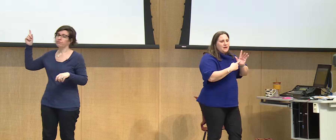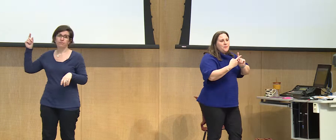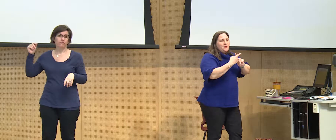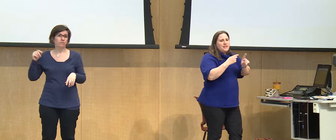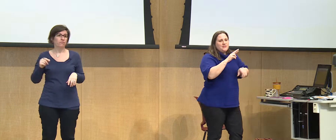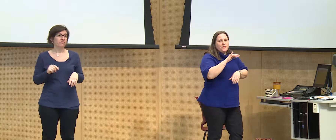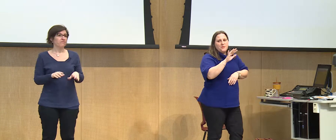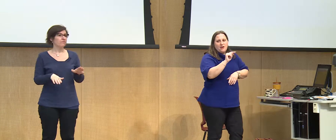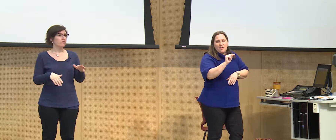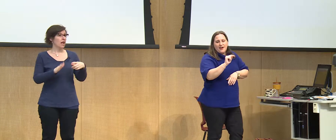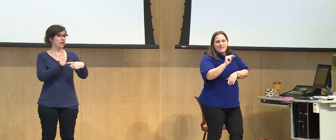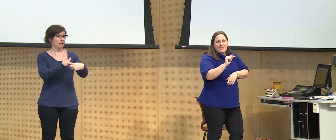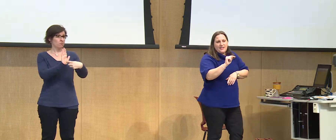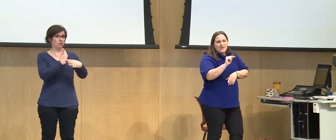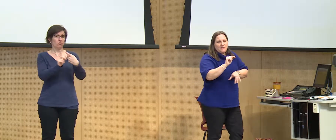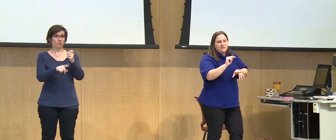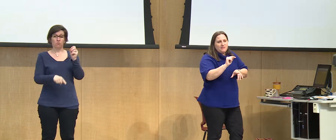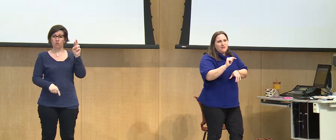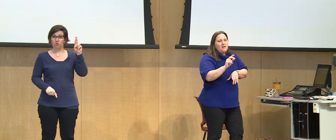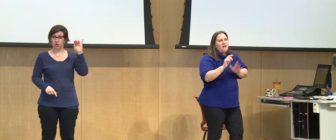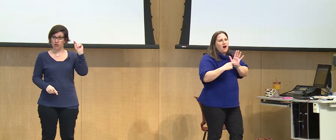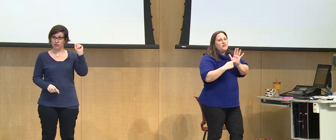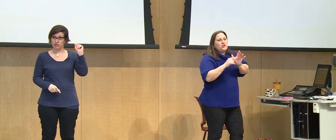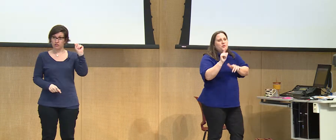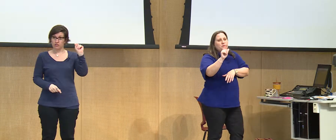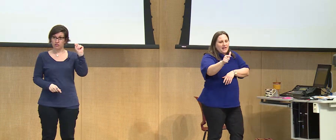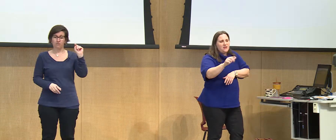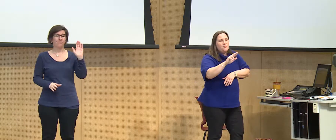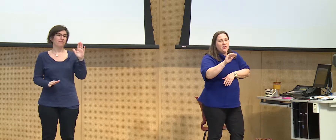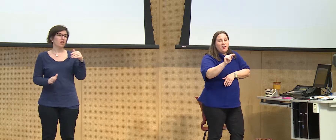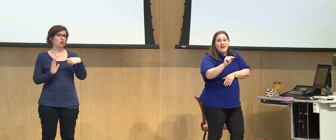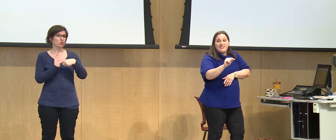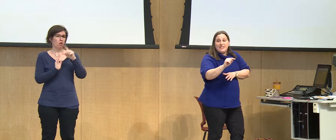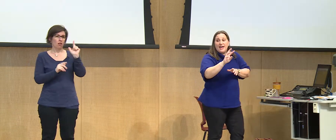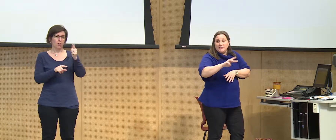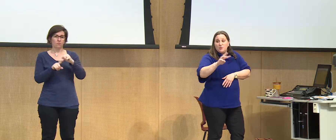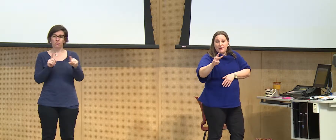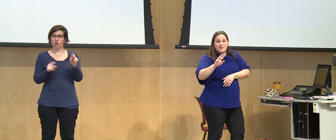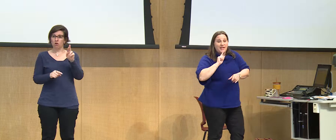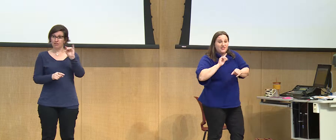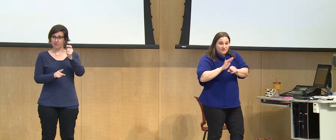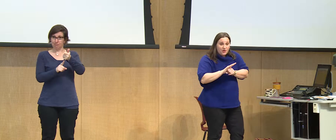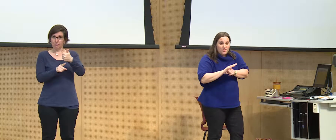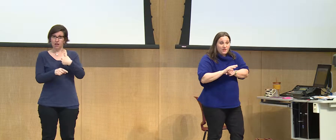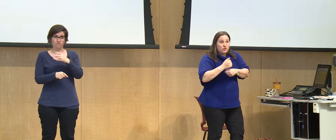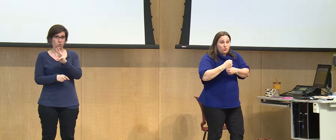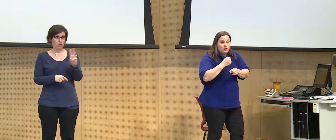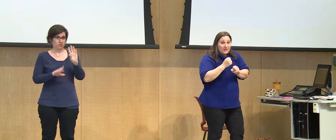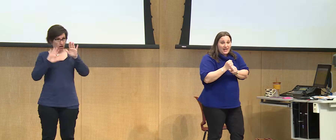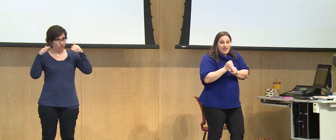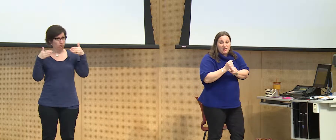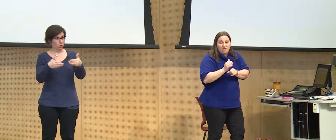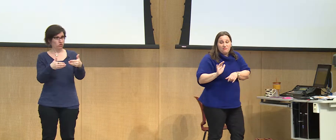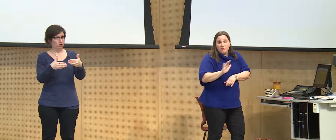example is from the RIT. I'll show you later, but RIT has a website devoted to creating